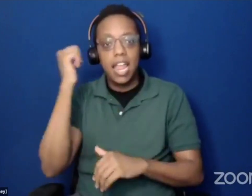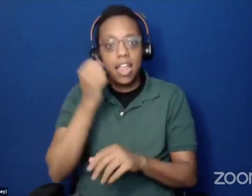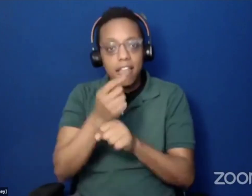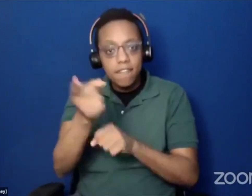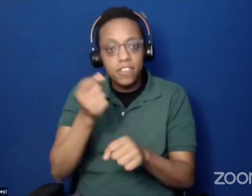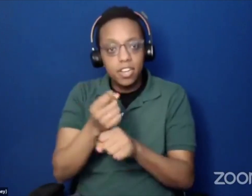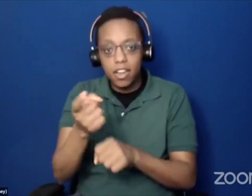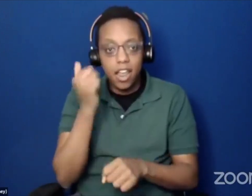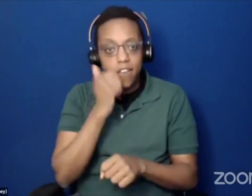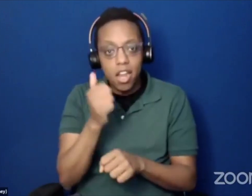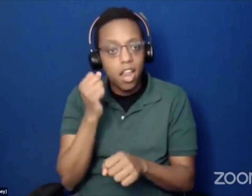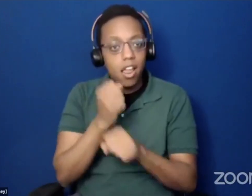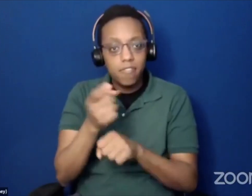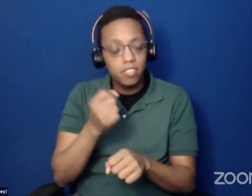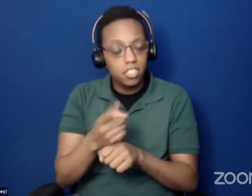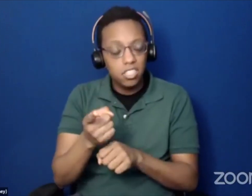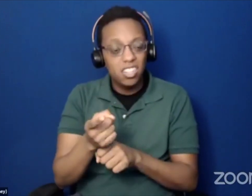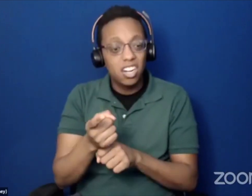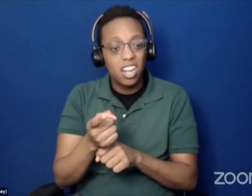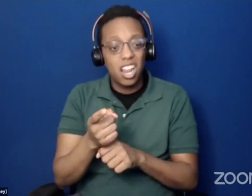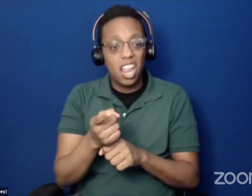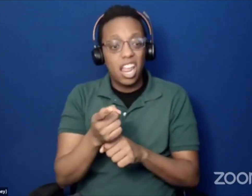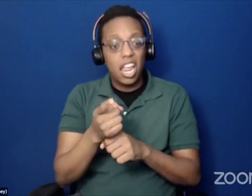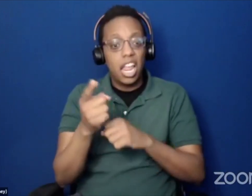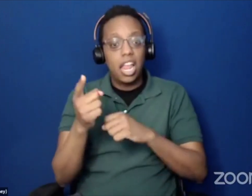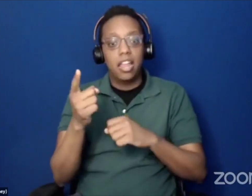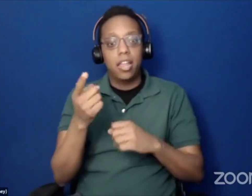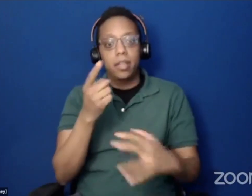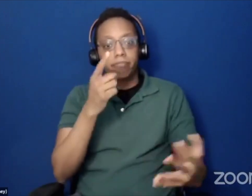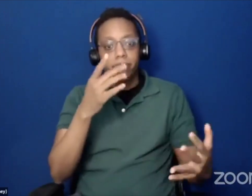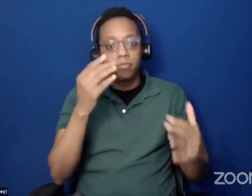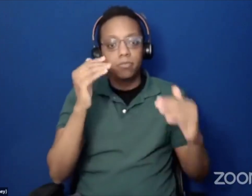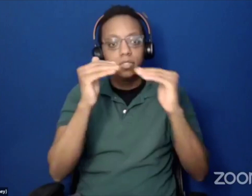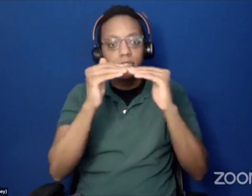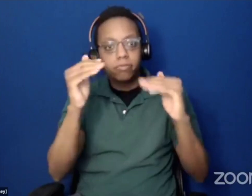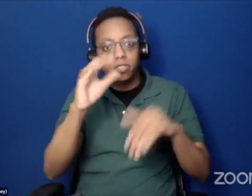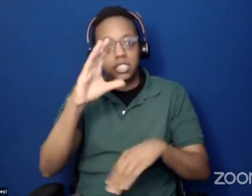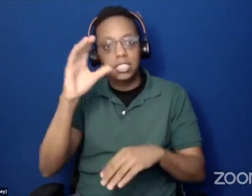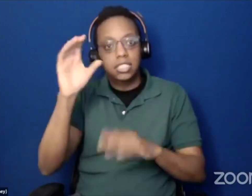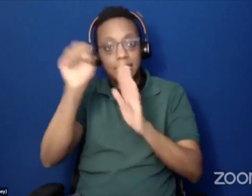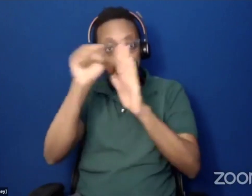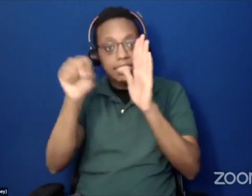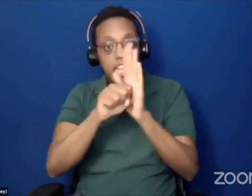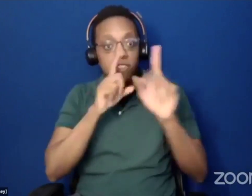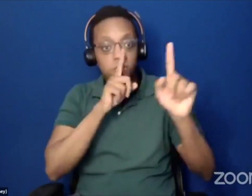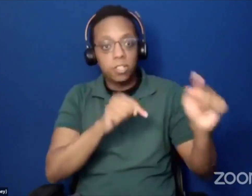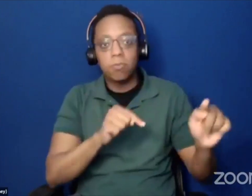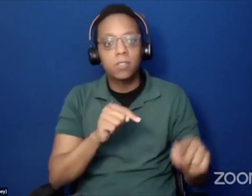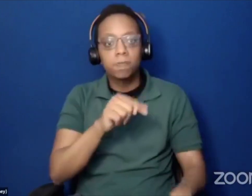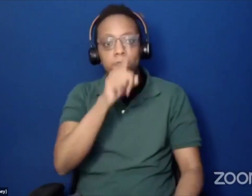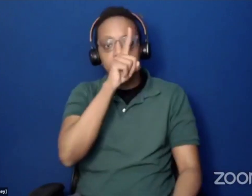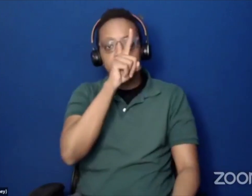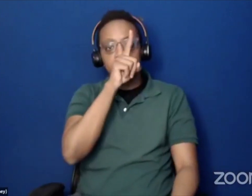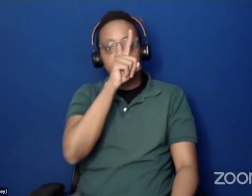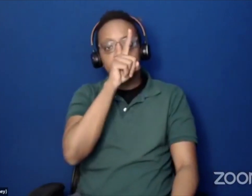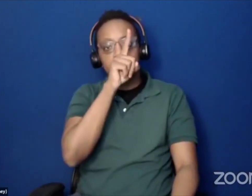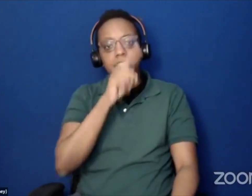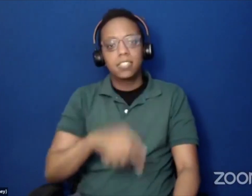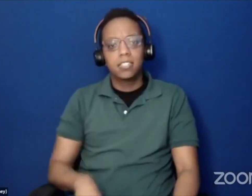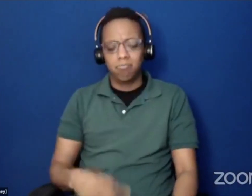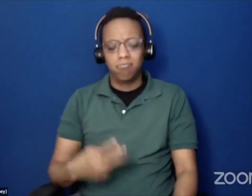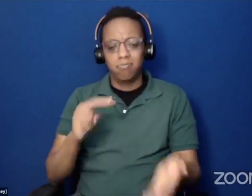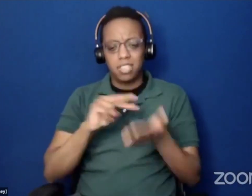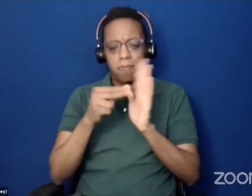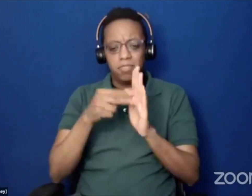that Black trans bodies are not important to the state. They will not protect Black trans bodies, and that they can continue